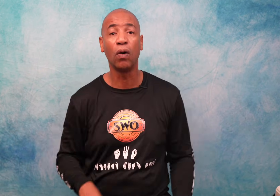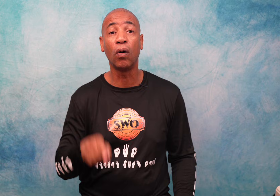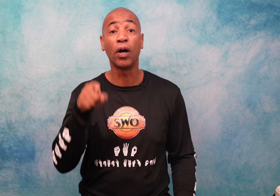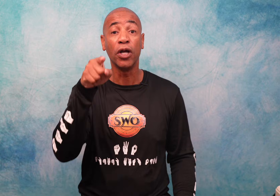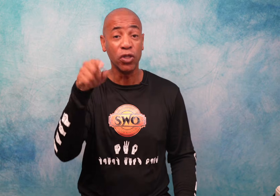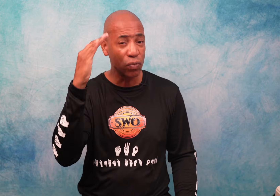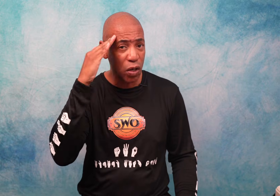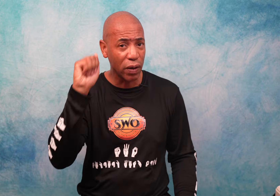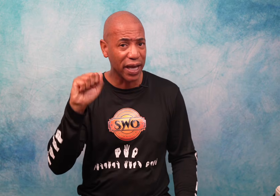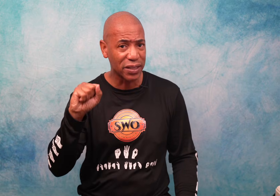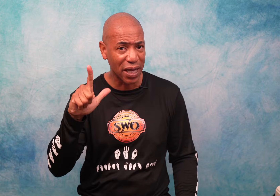or you know ASL?